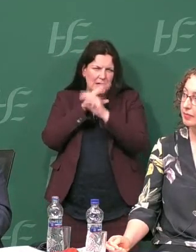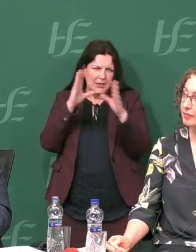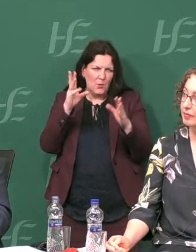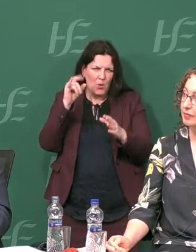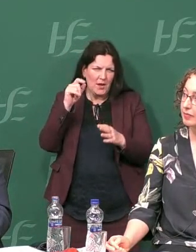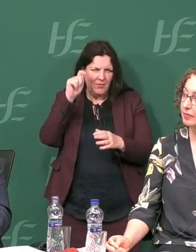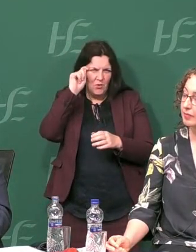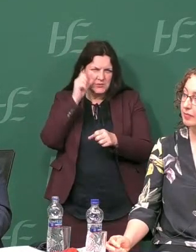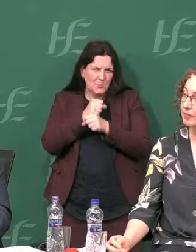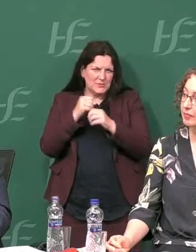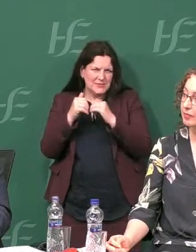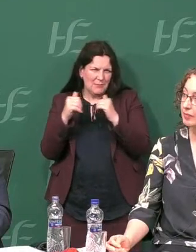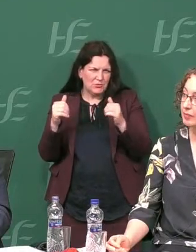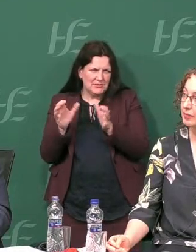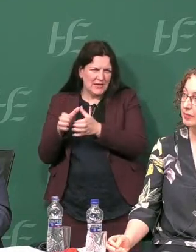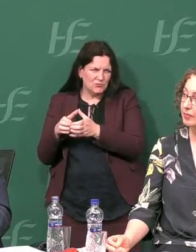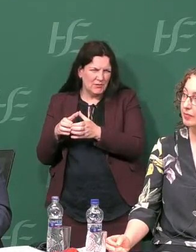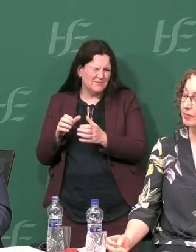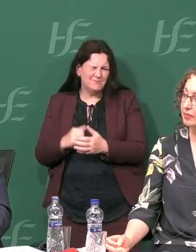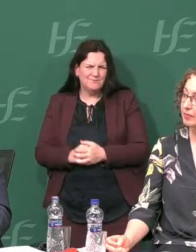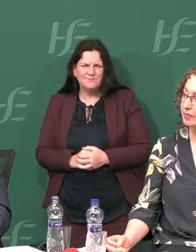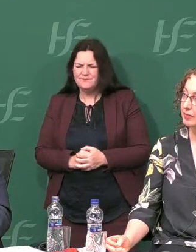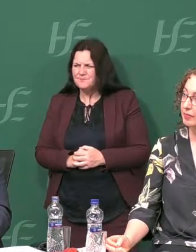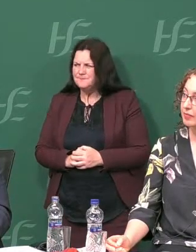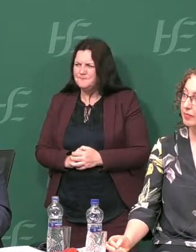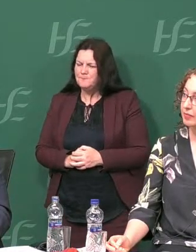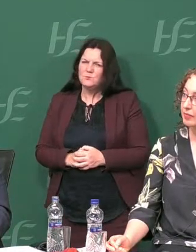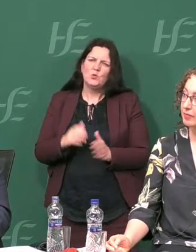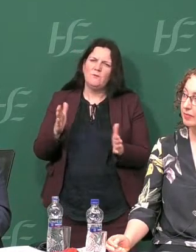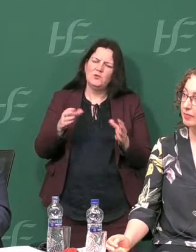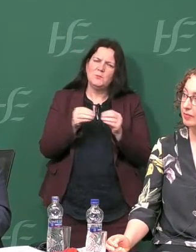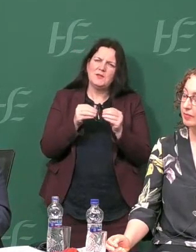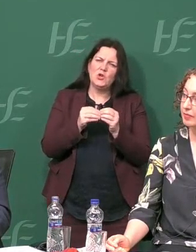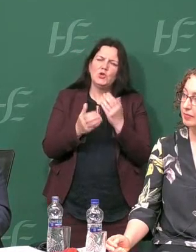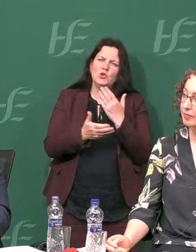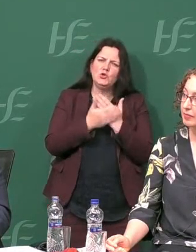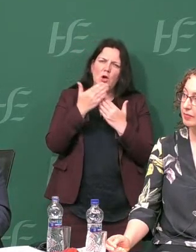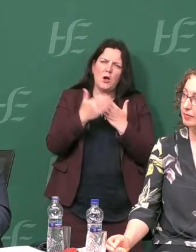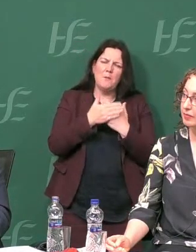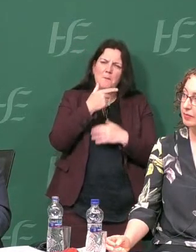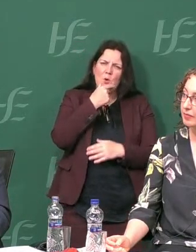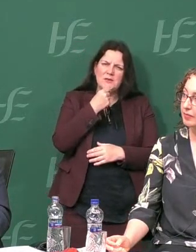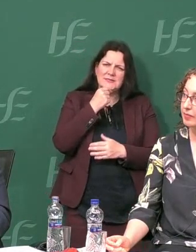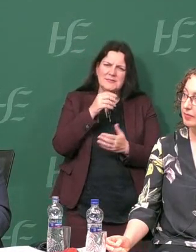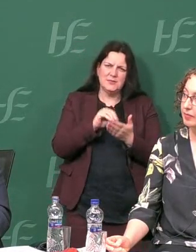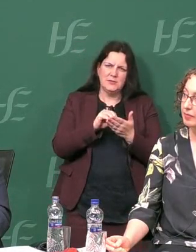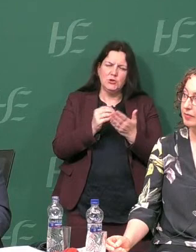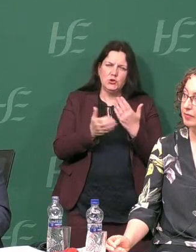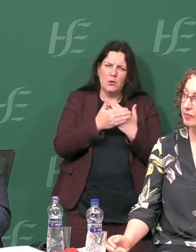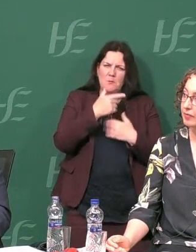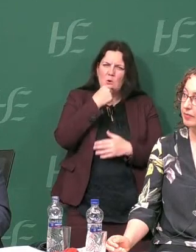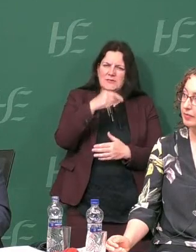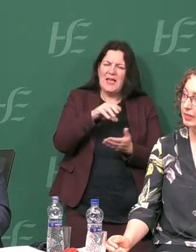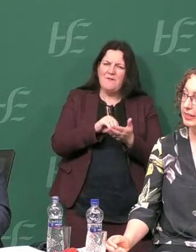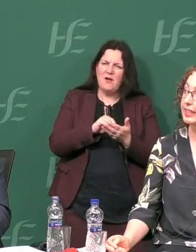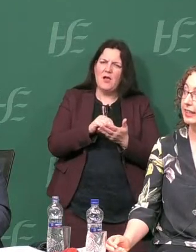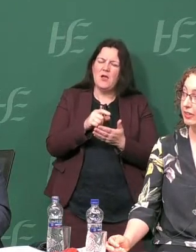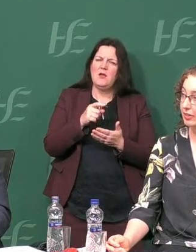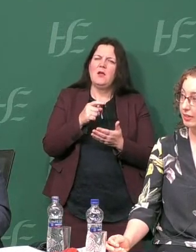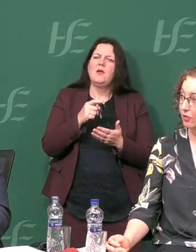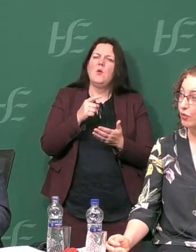considered separately. You said that young adolescent boys had a 1 in 12,000 chance of